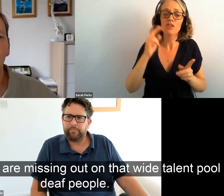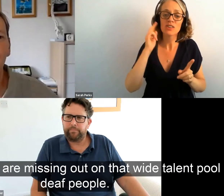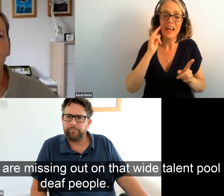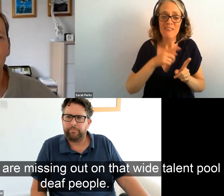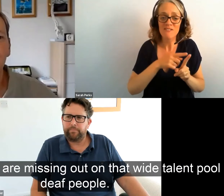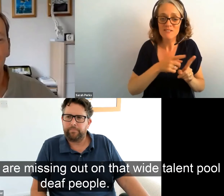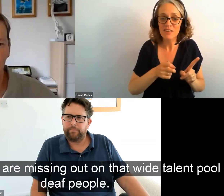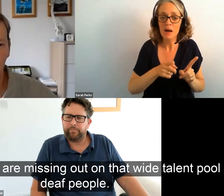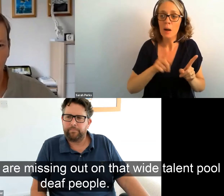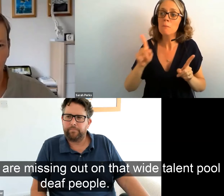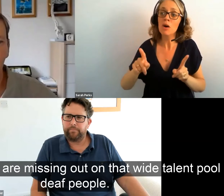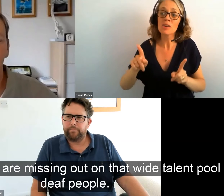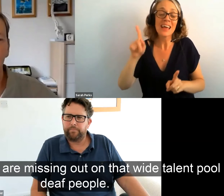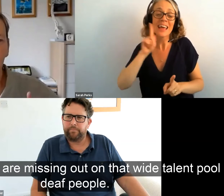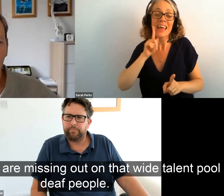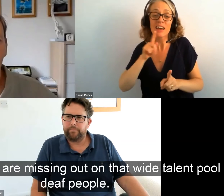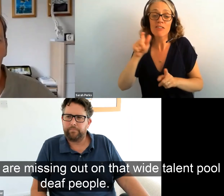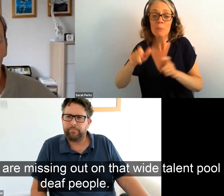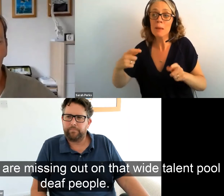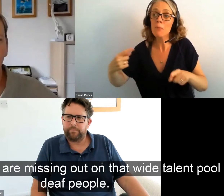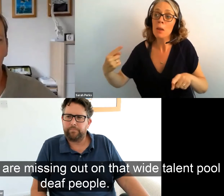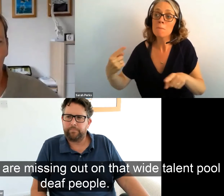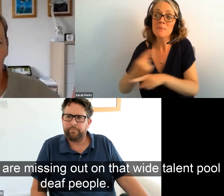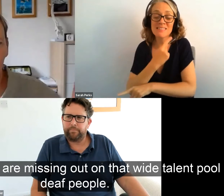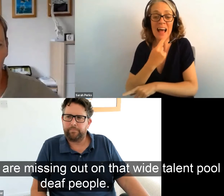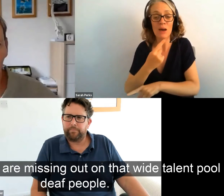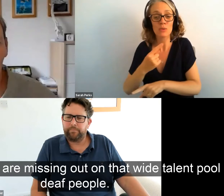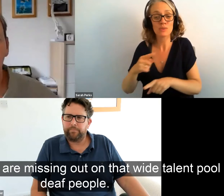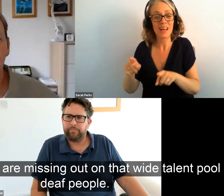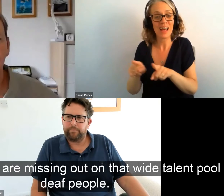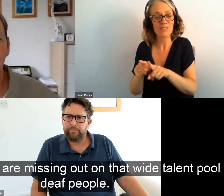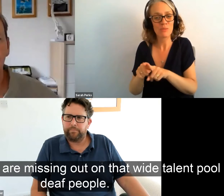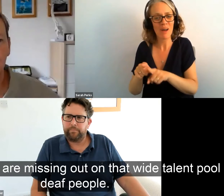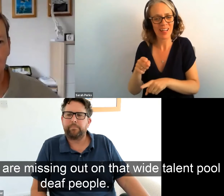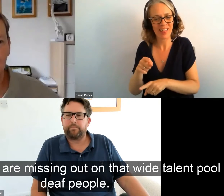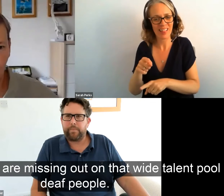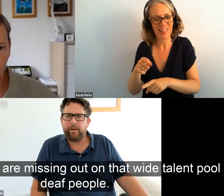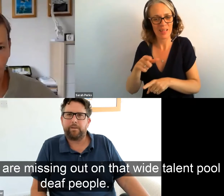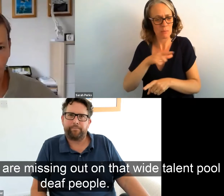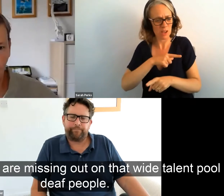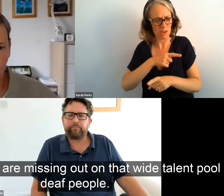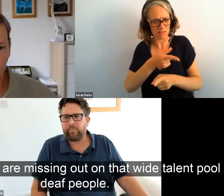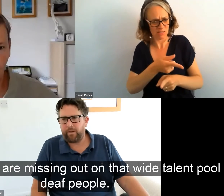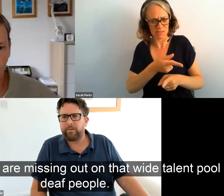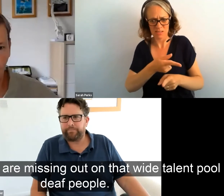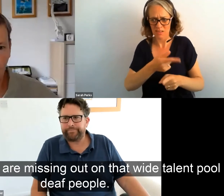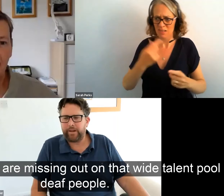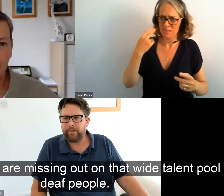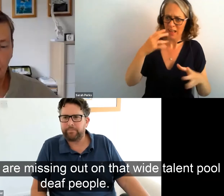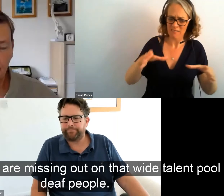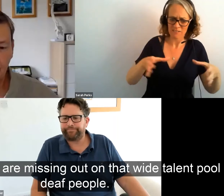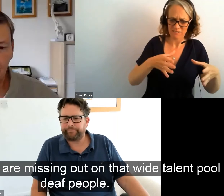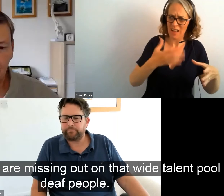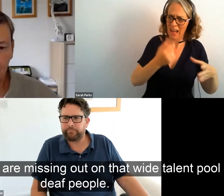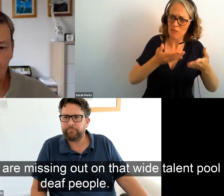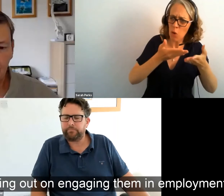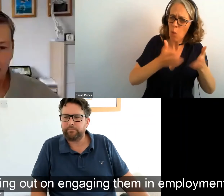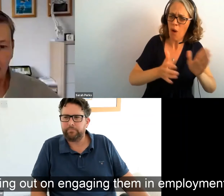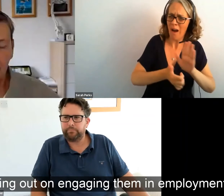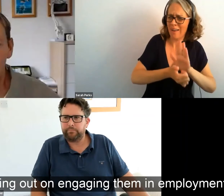hearing people are missing out. They're missing out on that wide talent pool of deaf